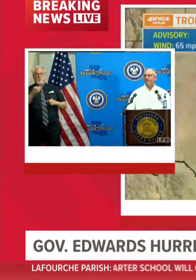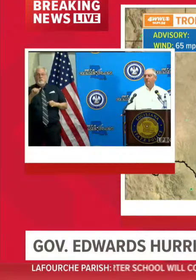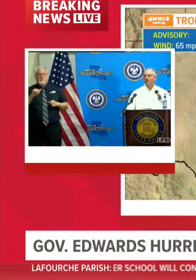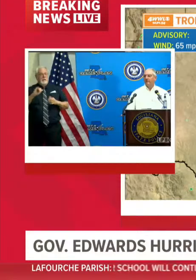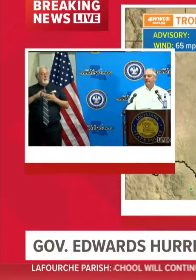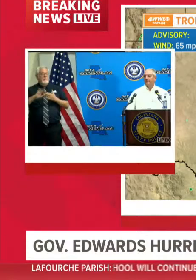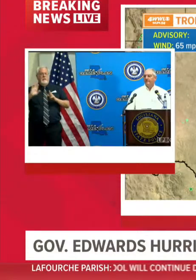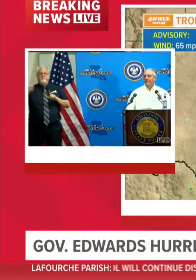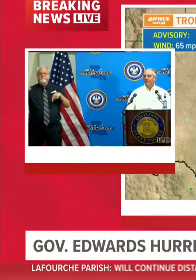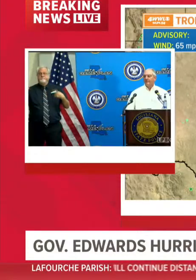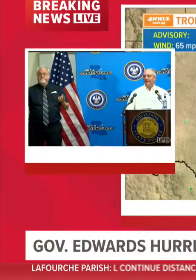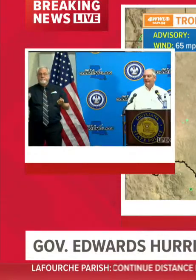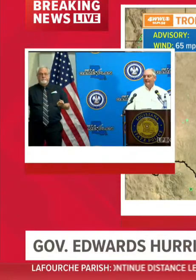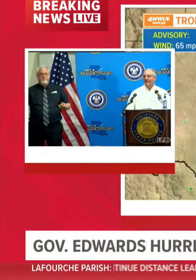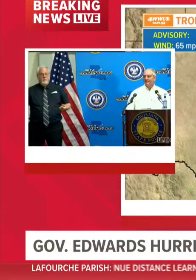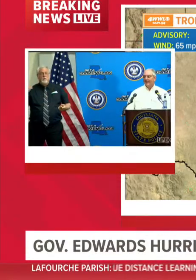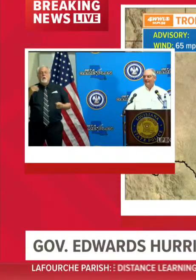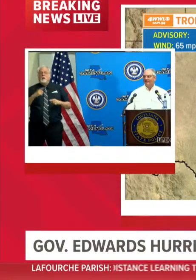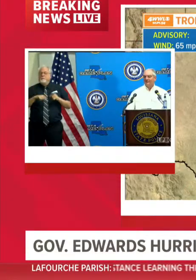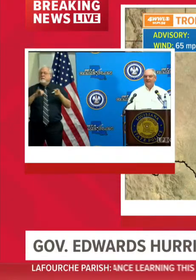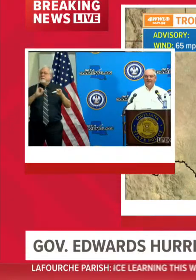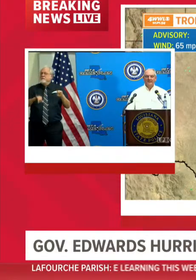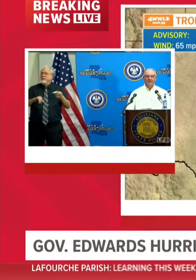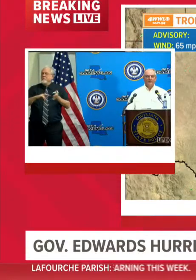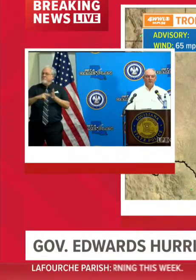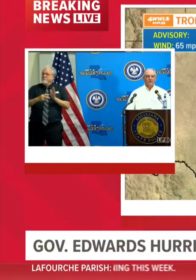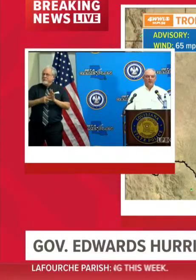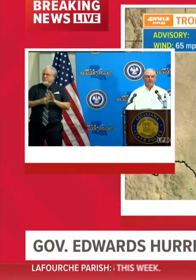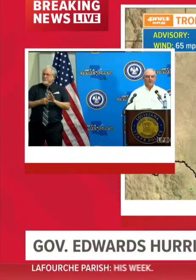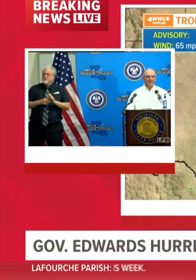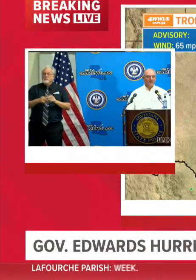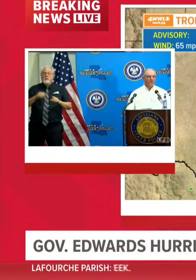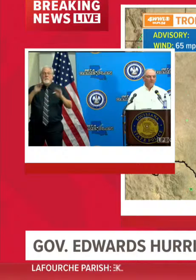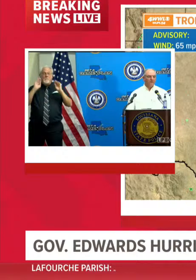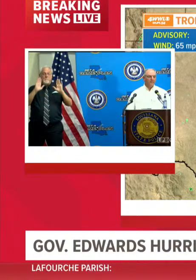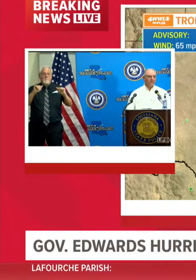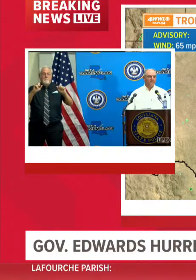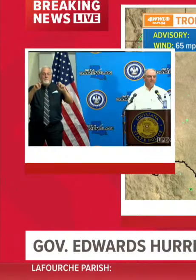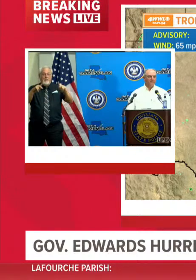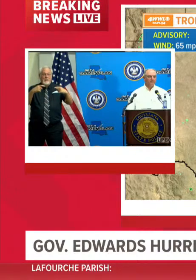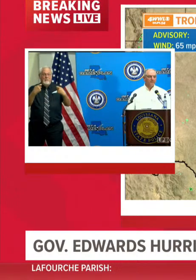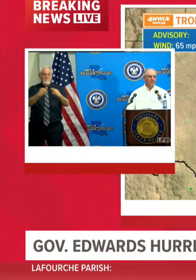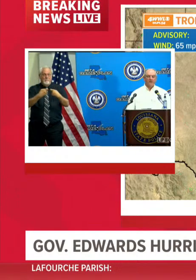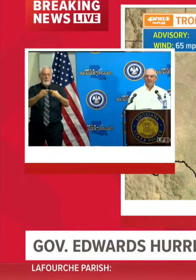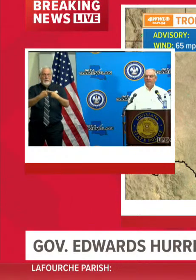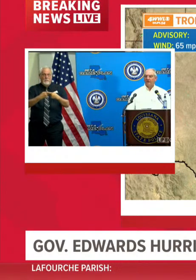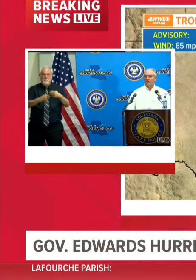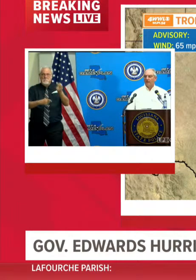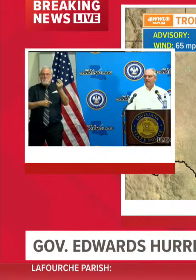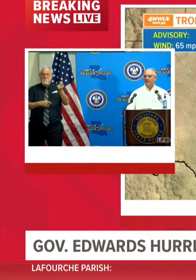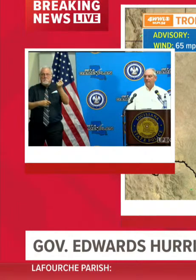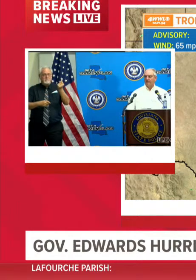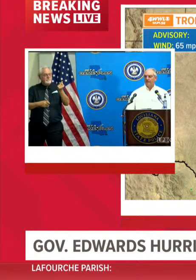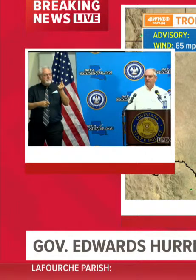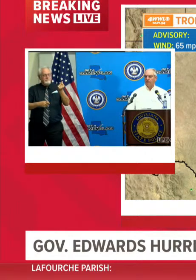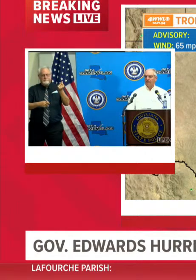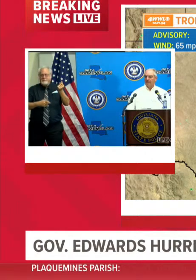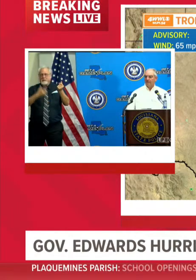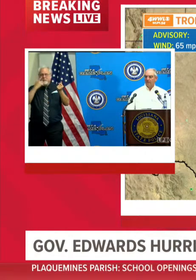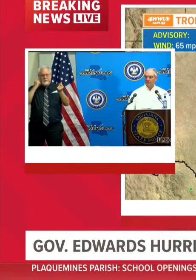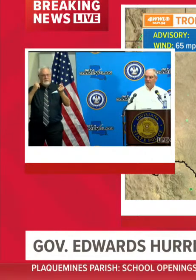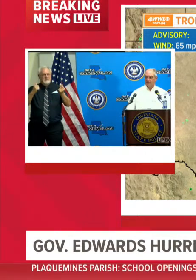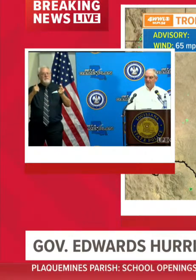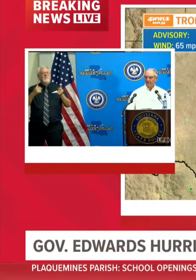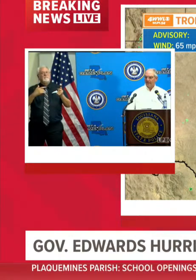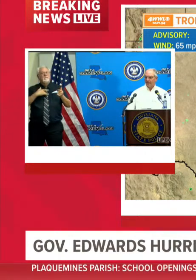ever before. But that is not to say that restoration of power is going to be done very quickly, because we believe